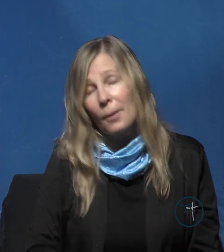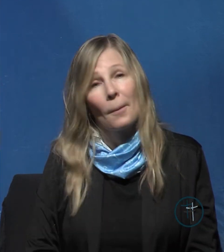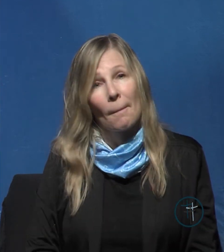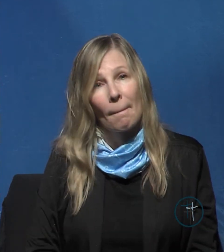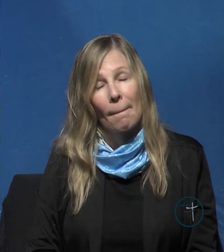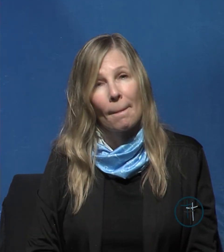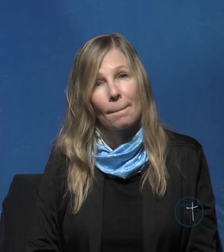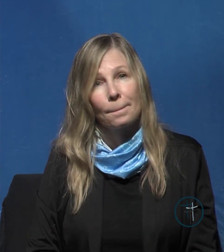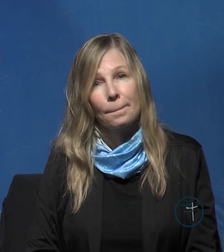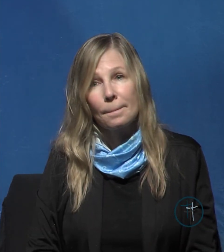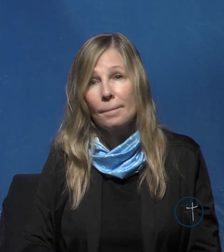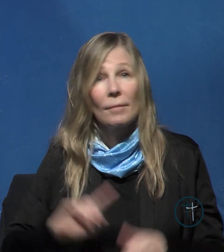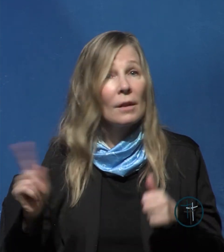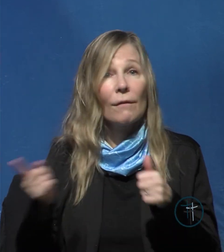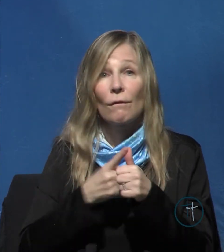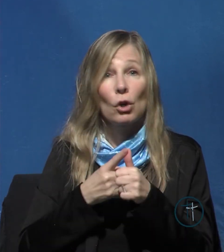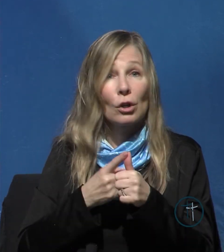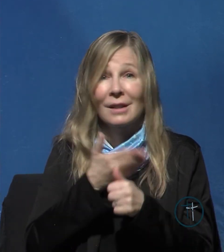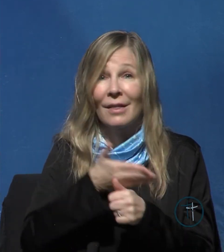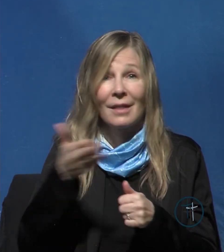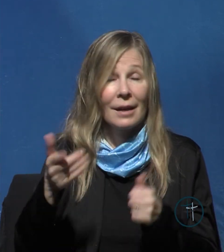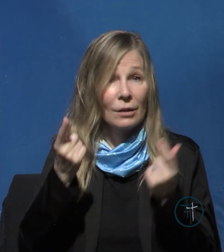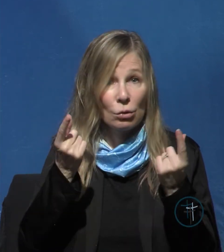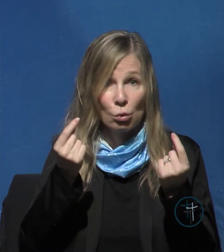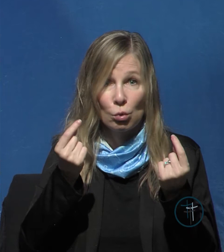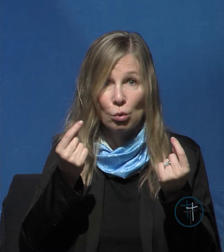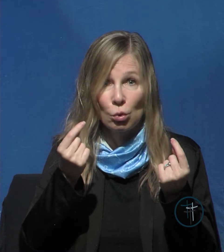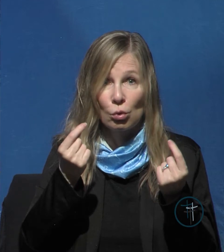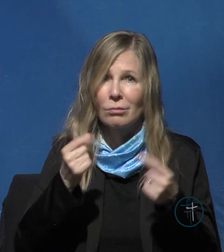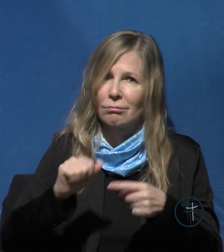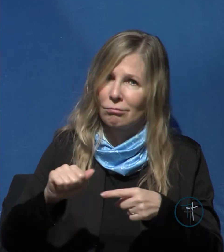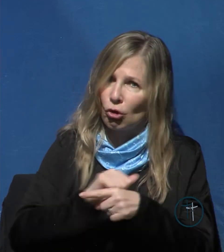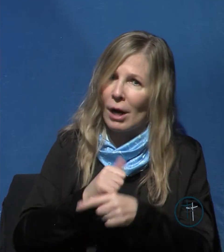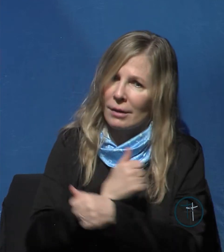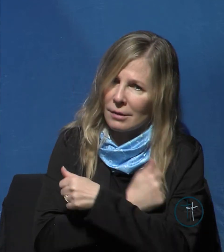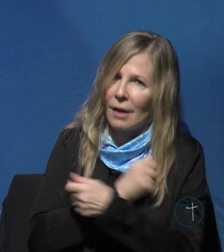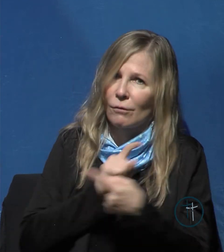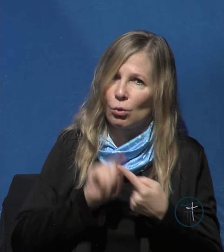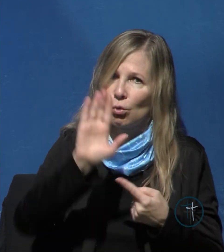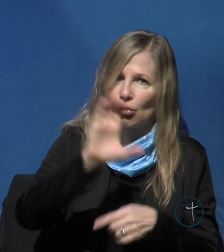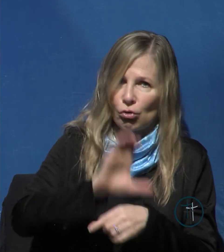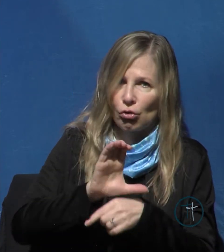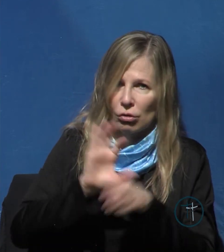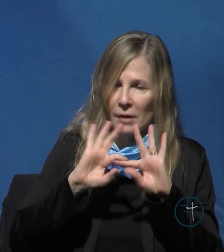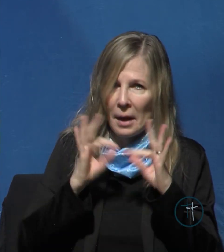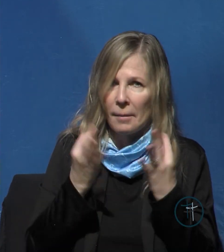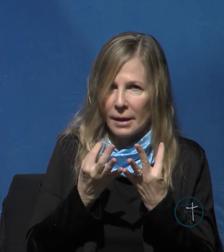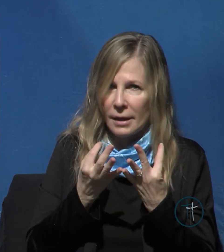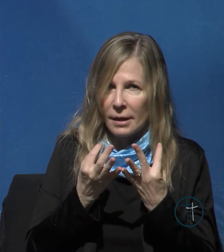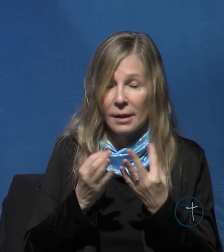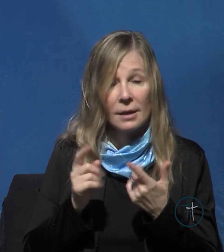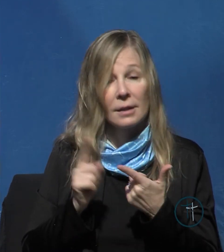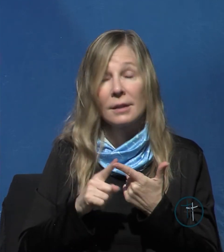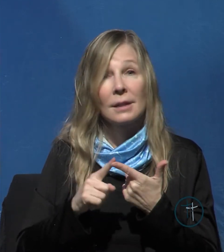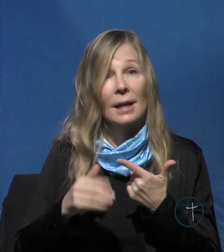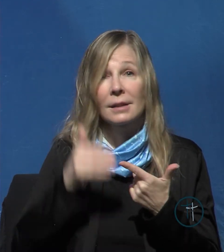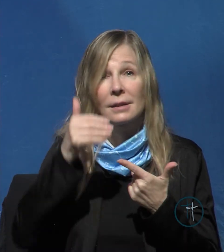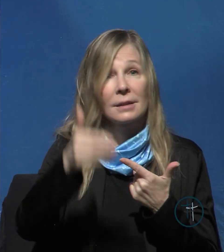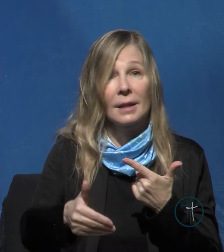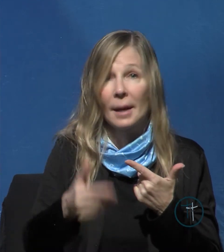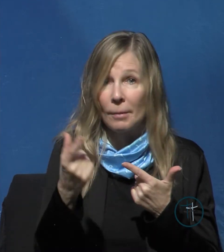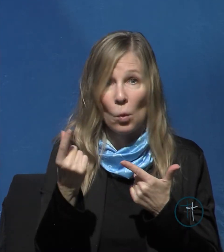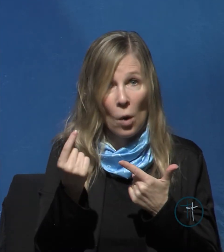So the first step to avoid a selfish lifestyle is to practice love towards your church family. And the second step is